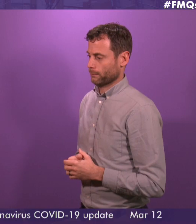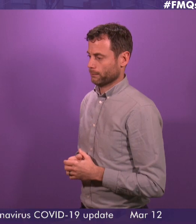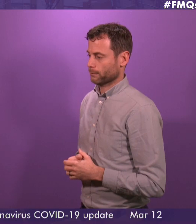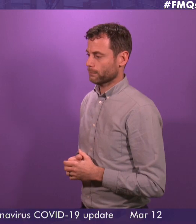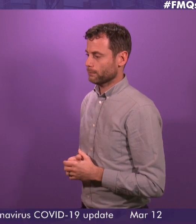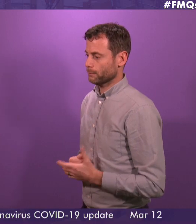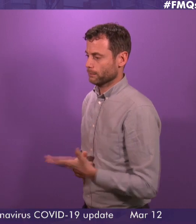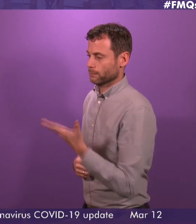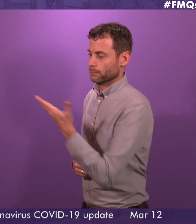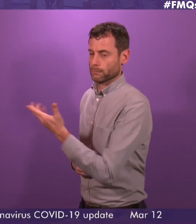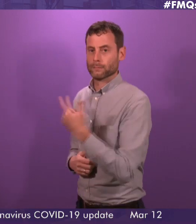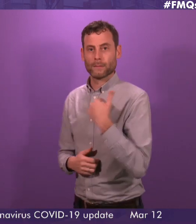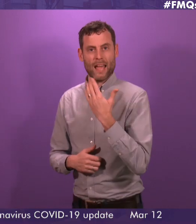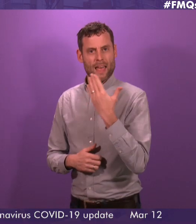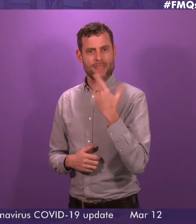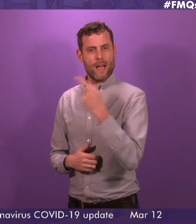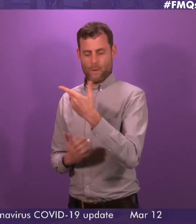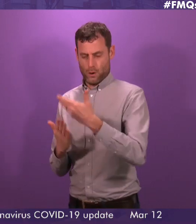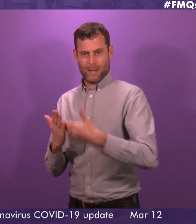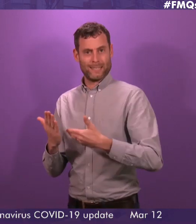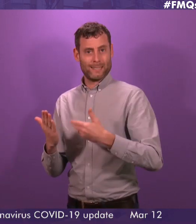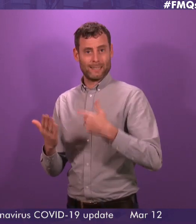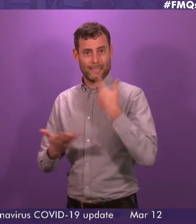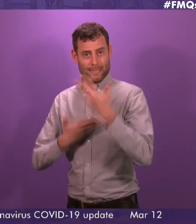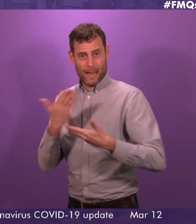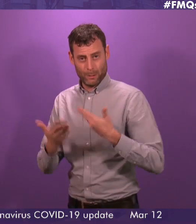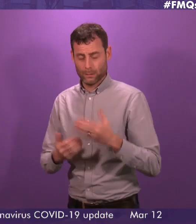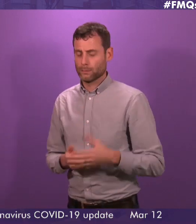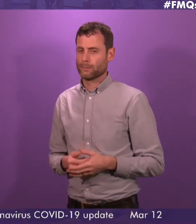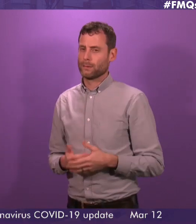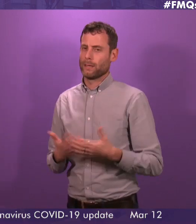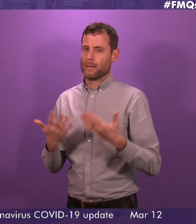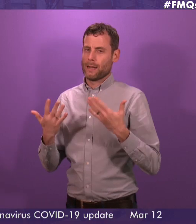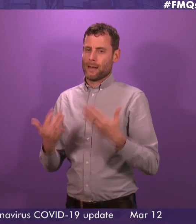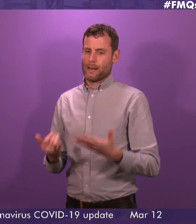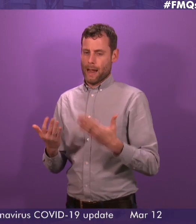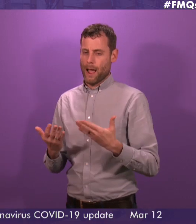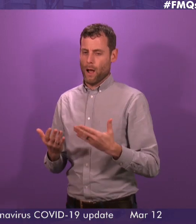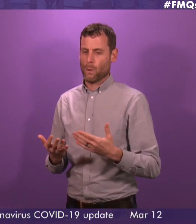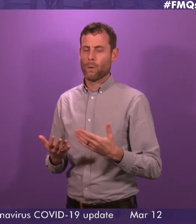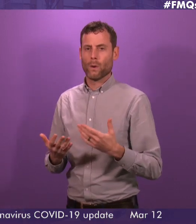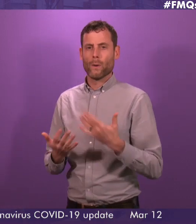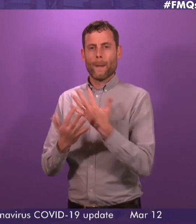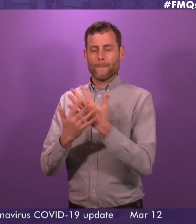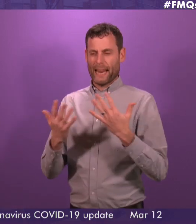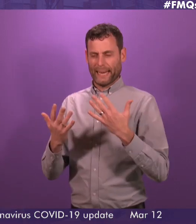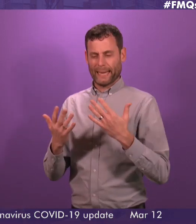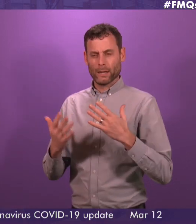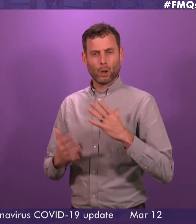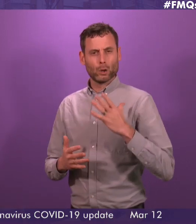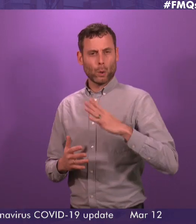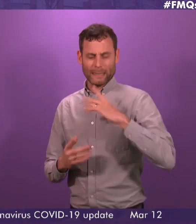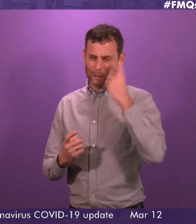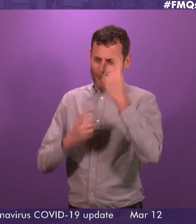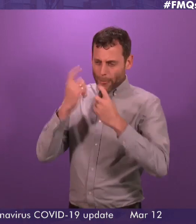Cabinet Secretary for her statement. The last thing people need to be worrying about right now is the security of the roof over their heads, and I'm sure the